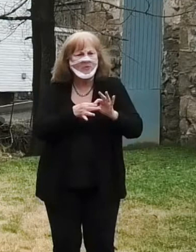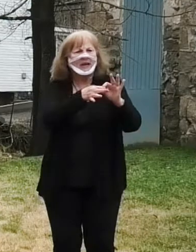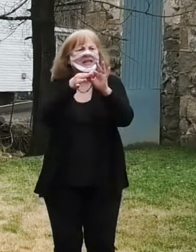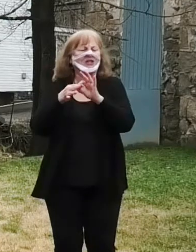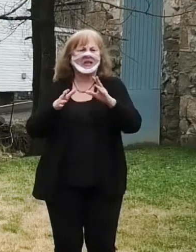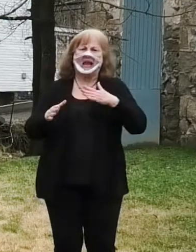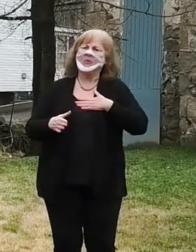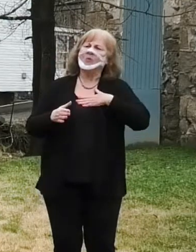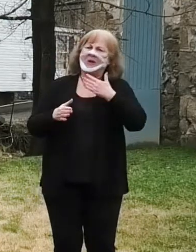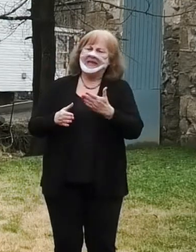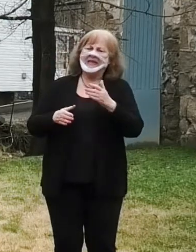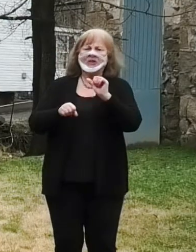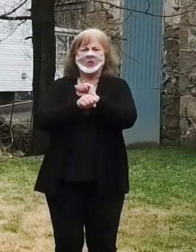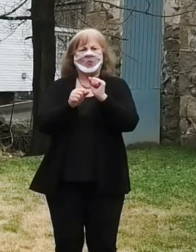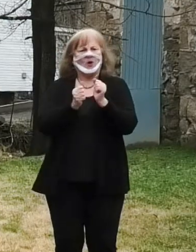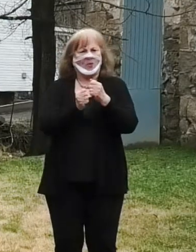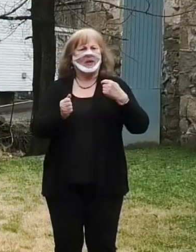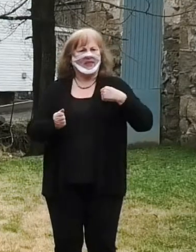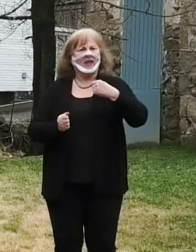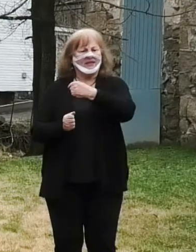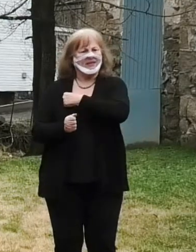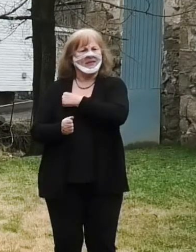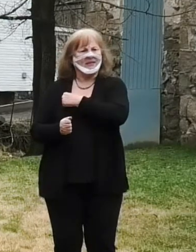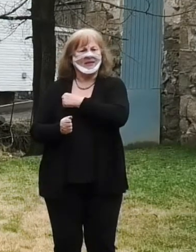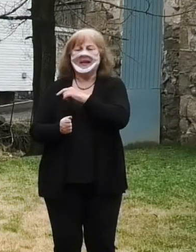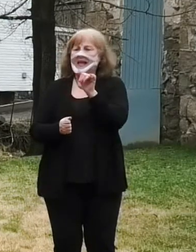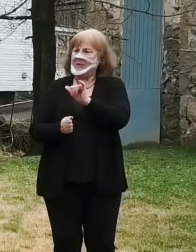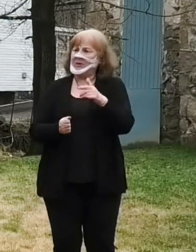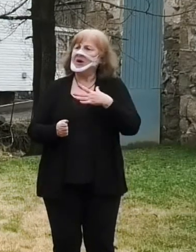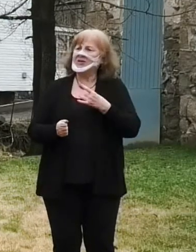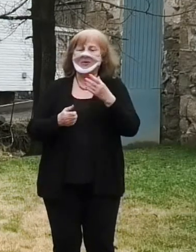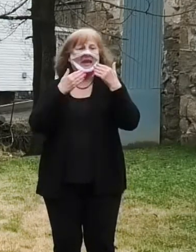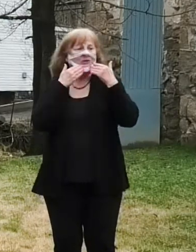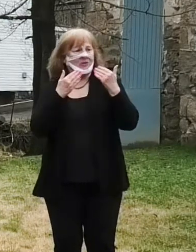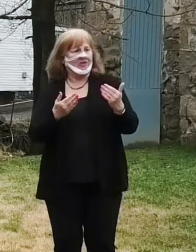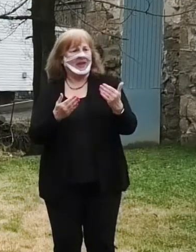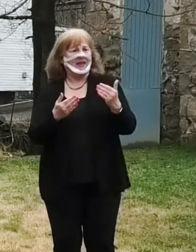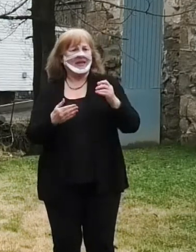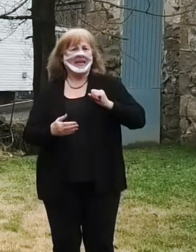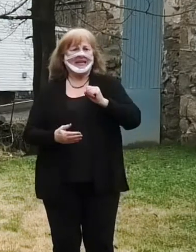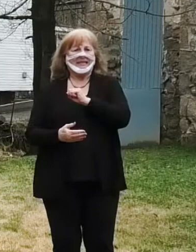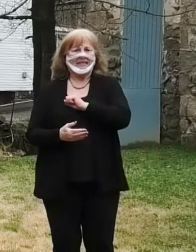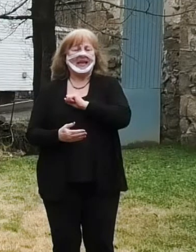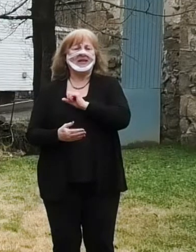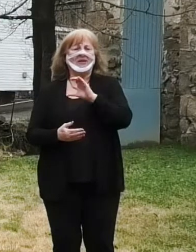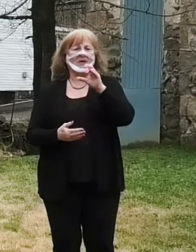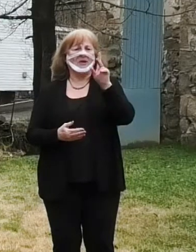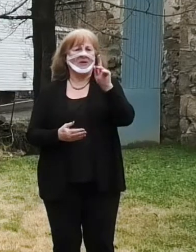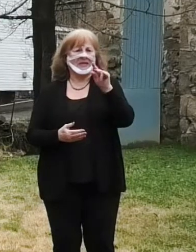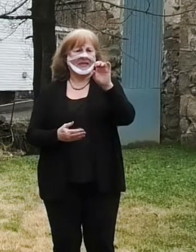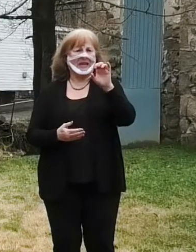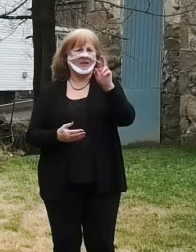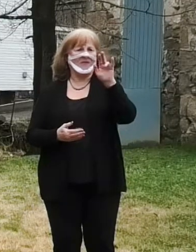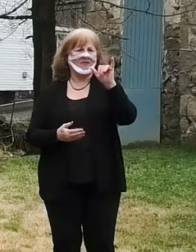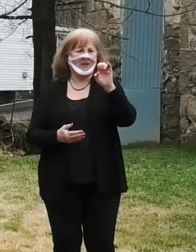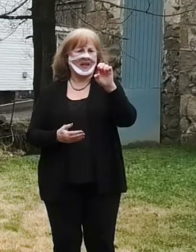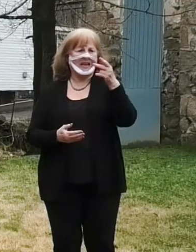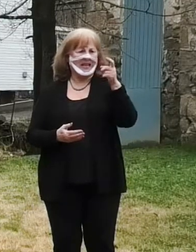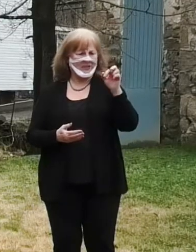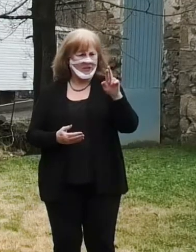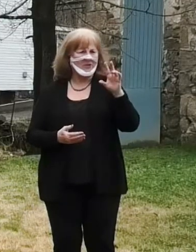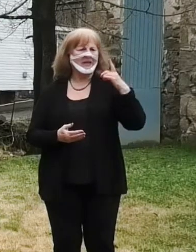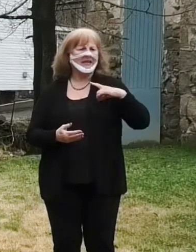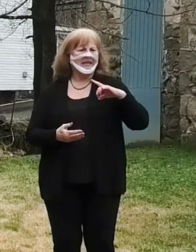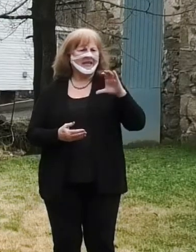and willingness to work with us. I'd also like to thank Senator Katie Fry Hester, Delegate Courtney